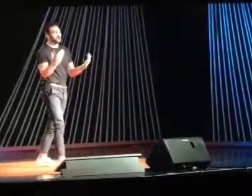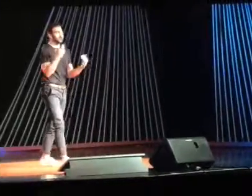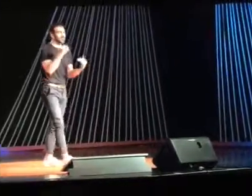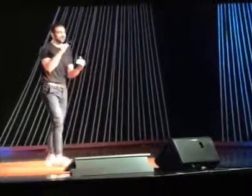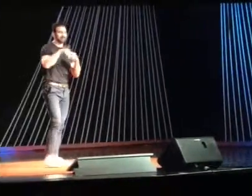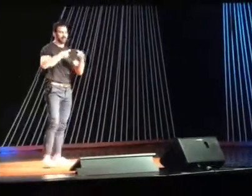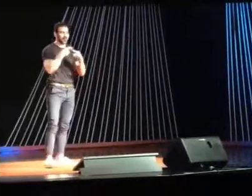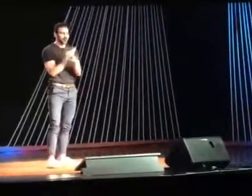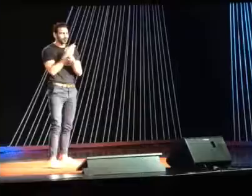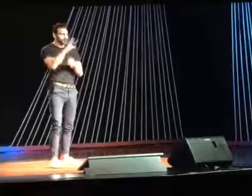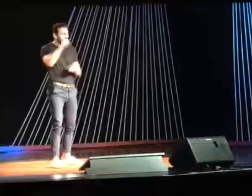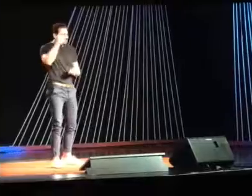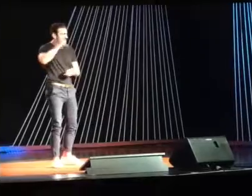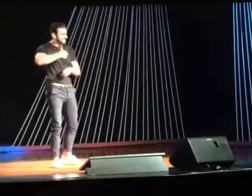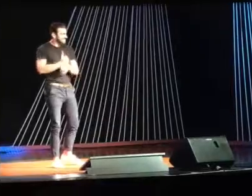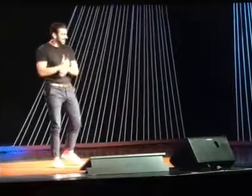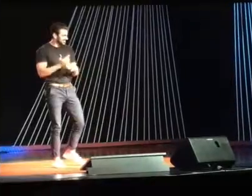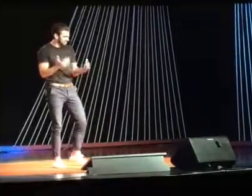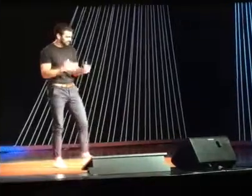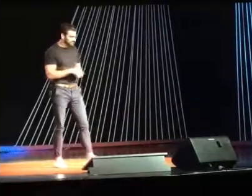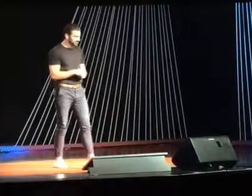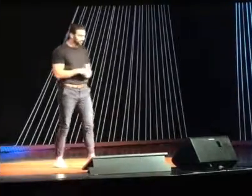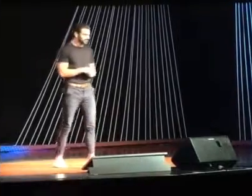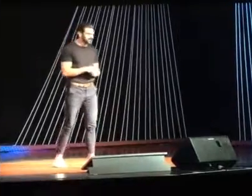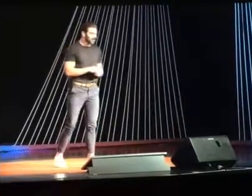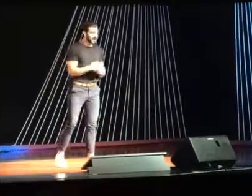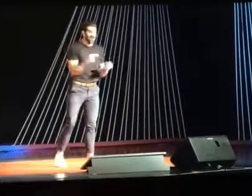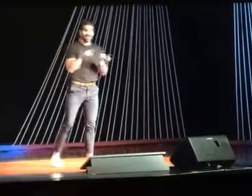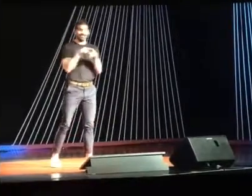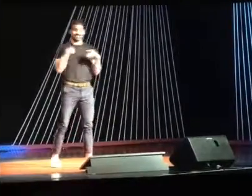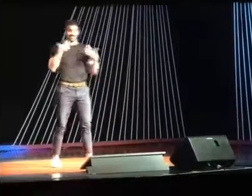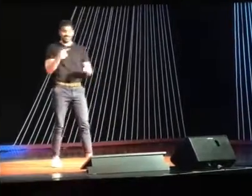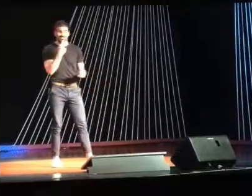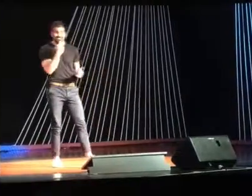job for sure. So it's all about your mindset.